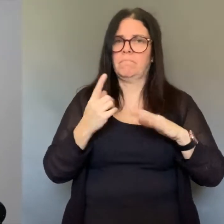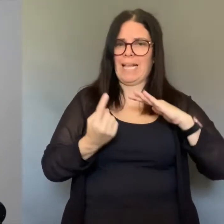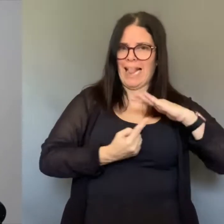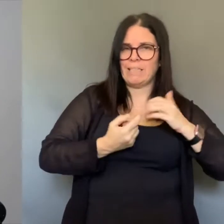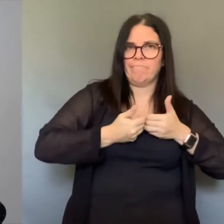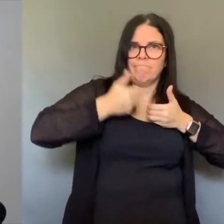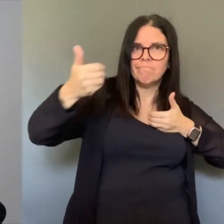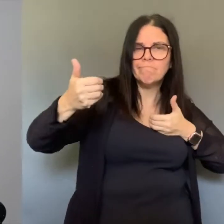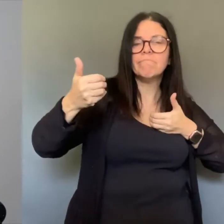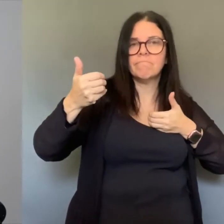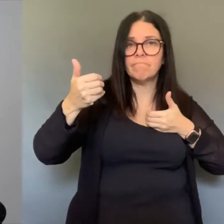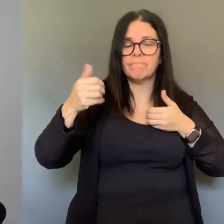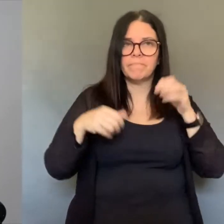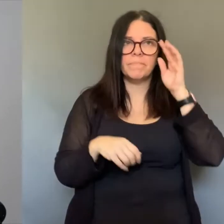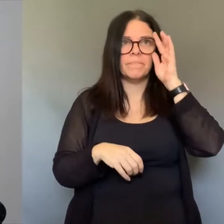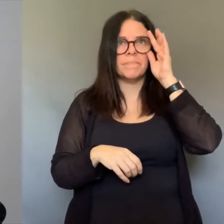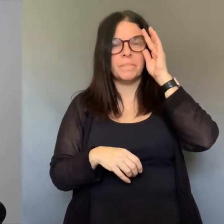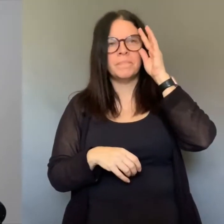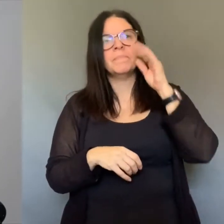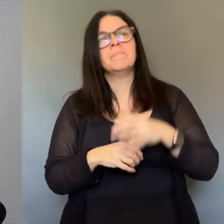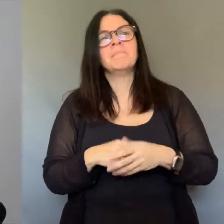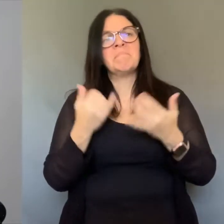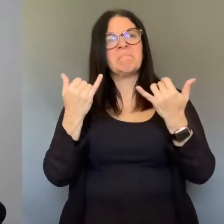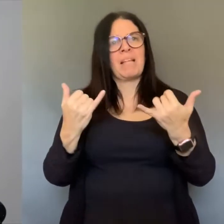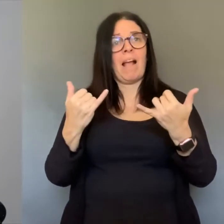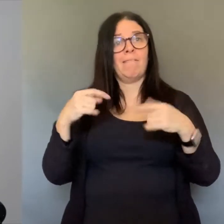self-isolation. Overall,